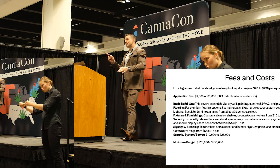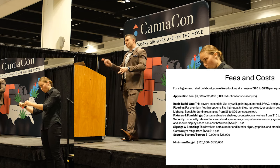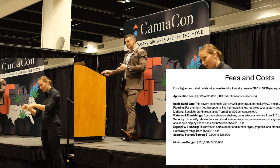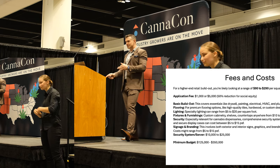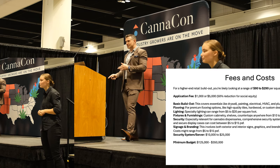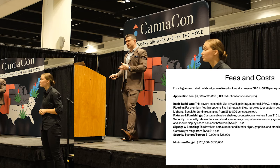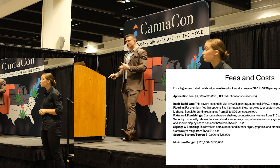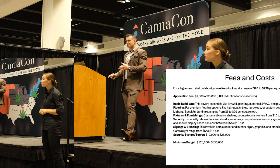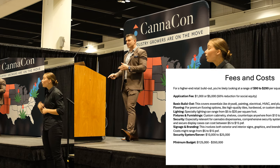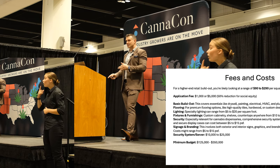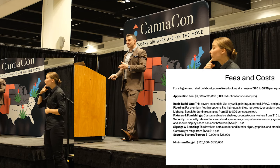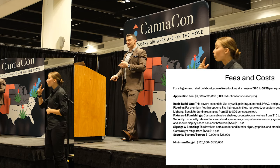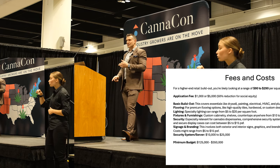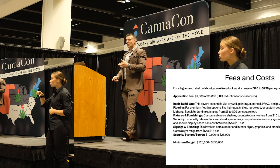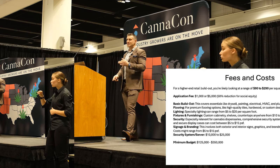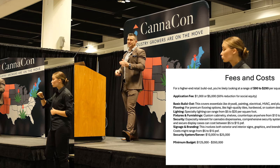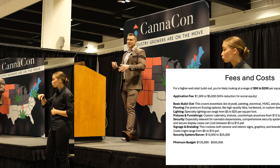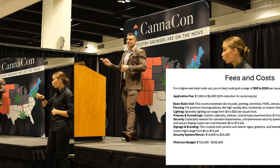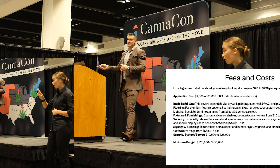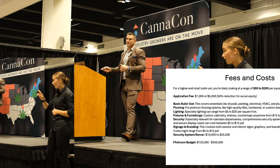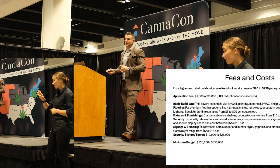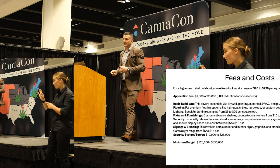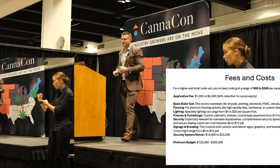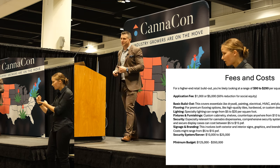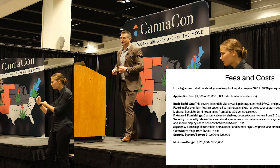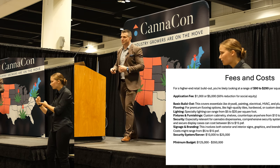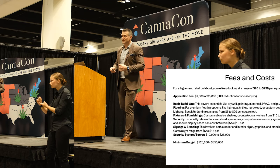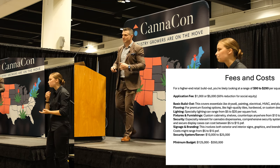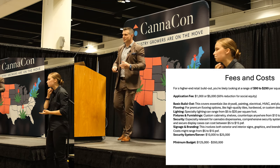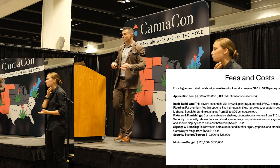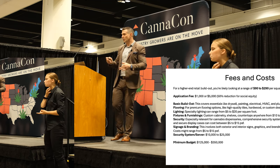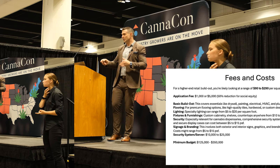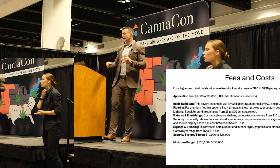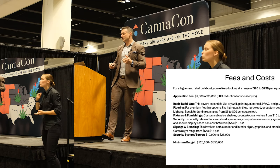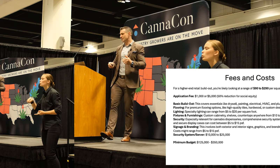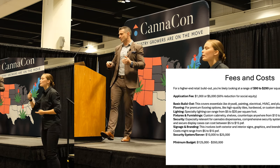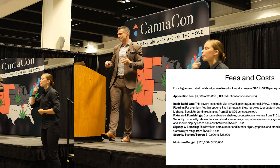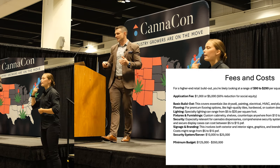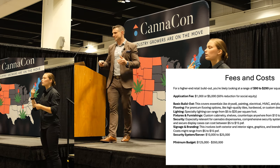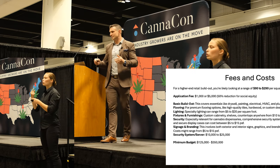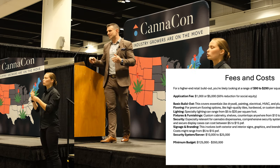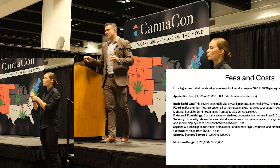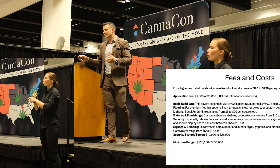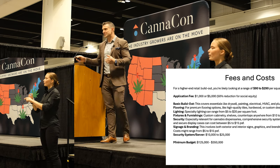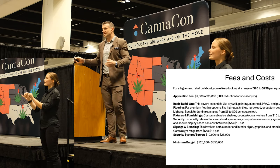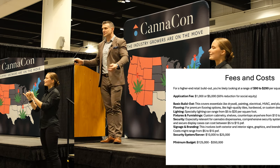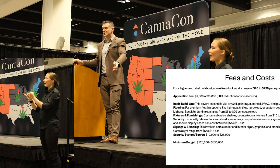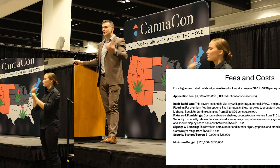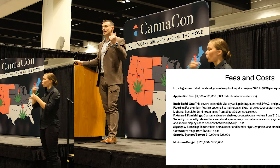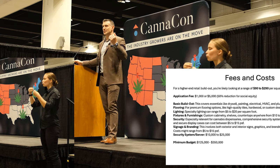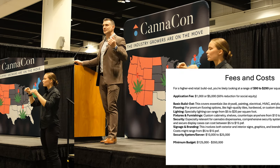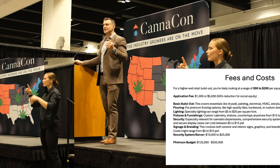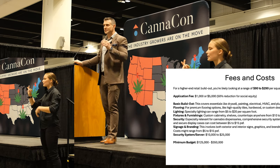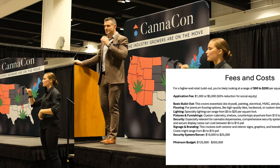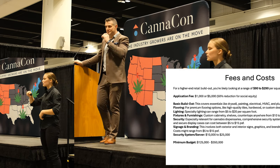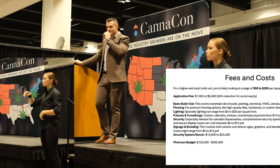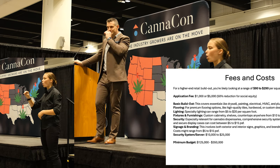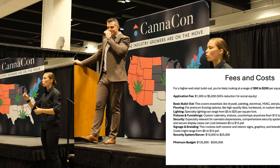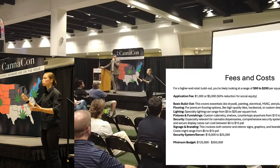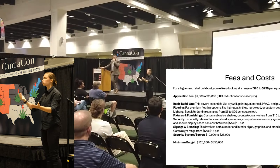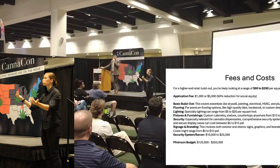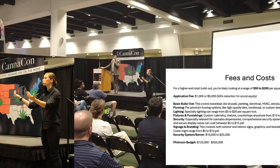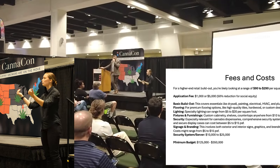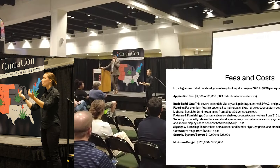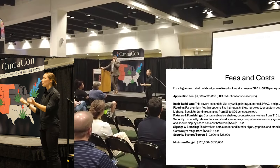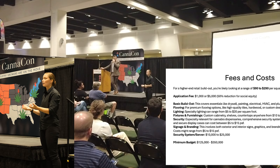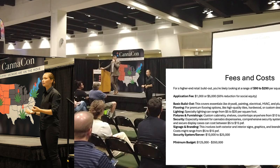square footage, what are some numbers that you folks would think would be sort of an appropriate range for a retail dispensary? Just like shout them out at me.